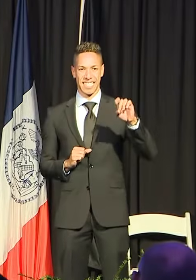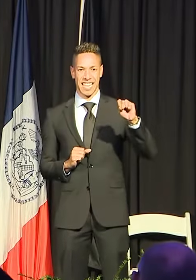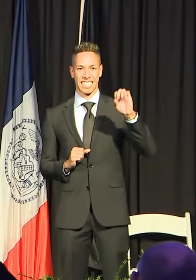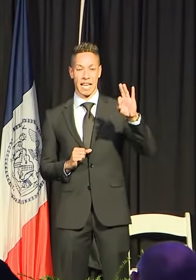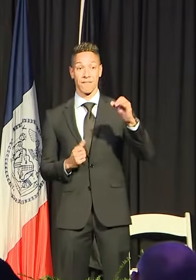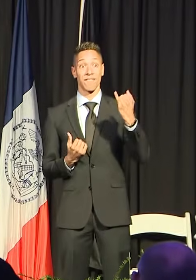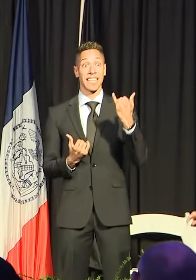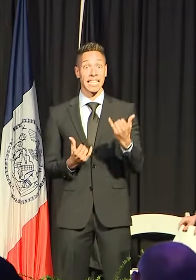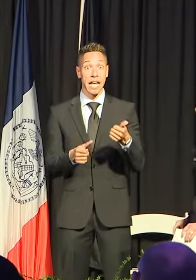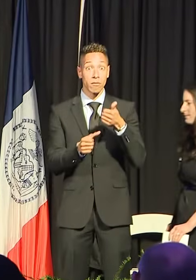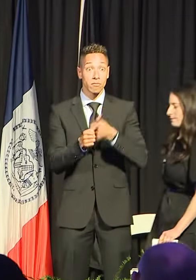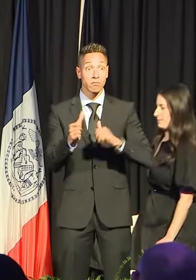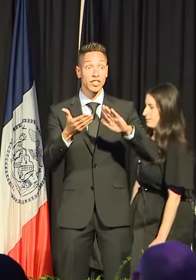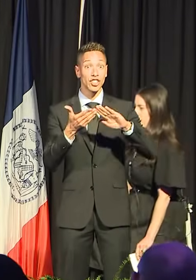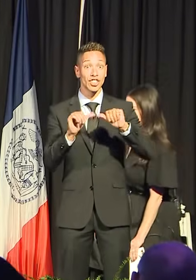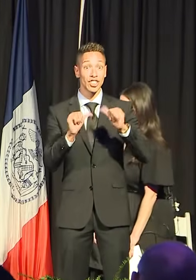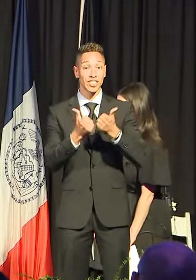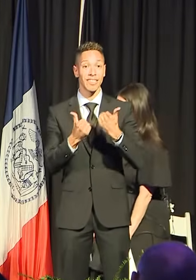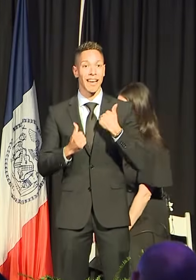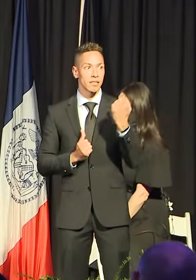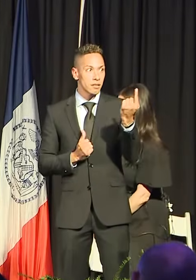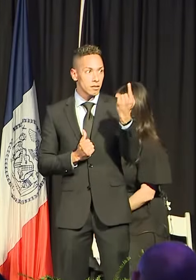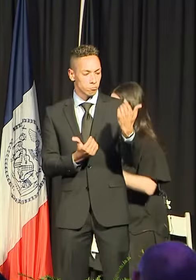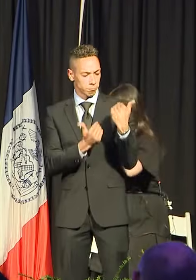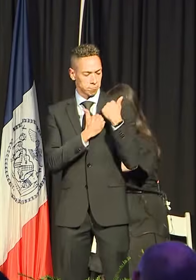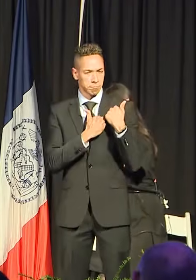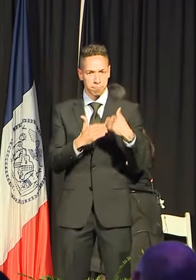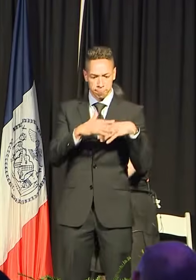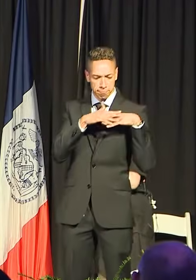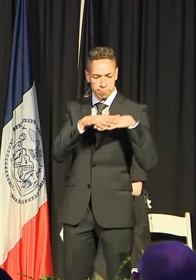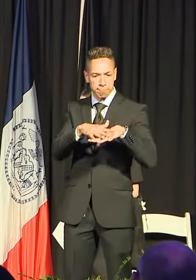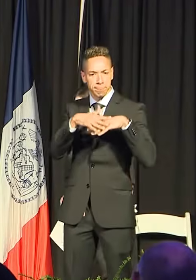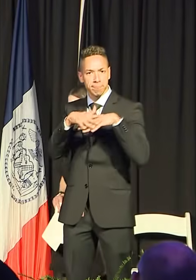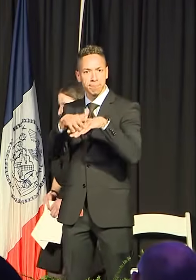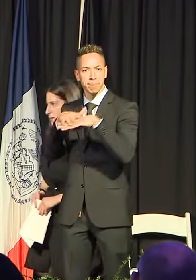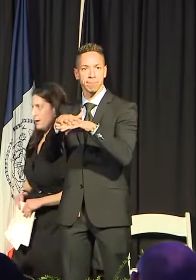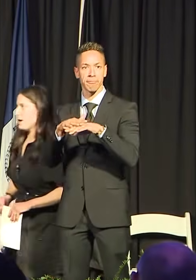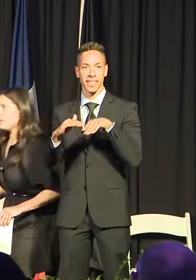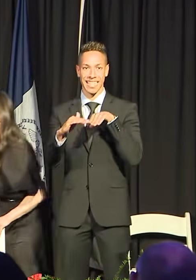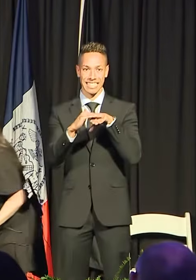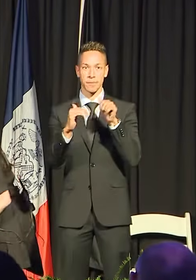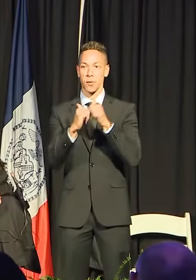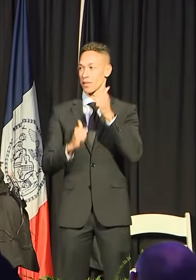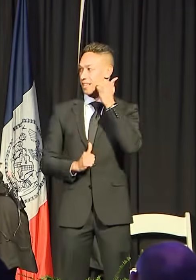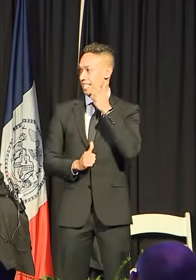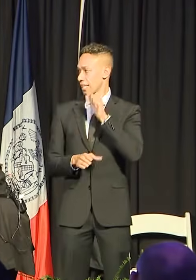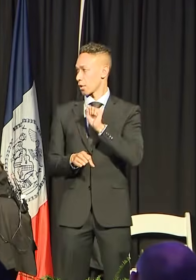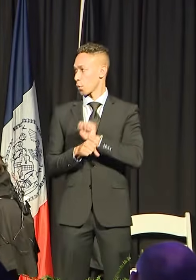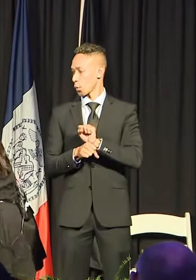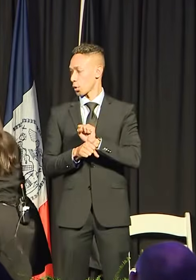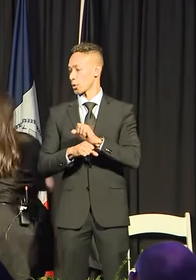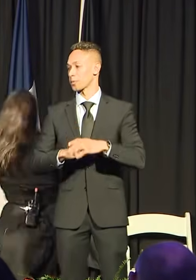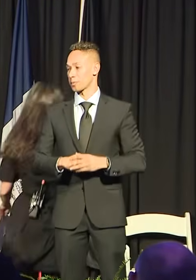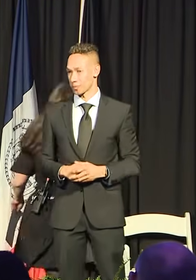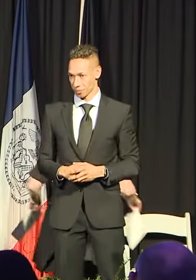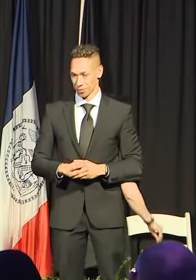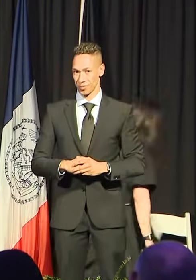has someone responsible for integrating accessibility into their daily work.